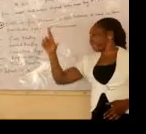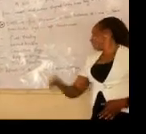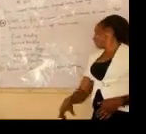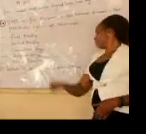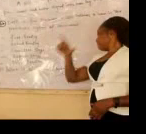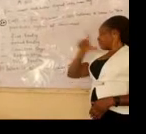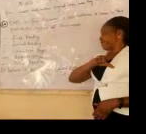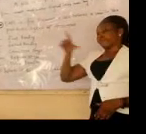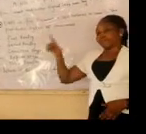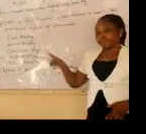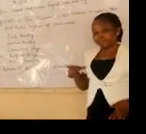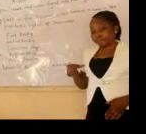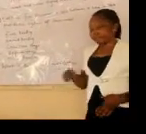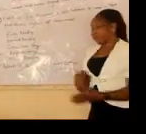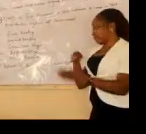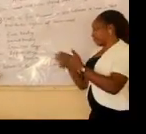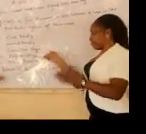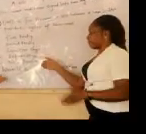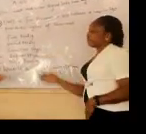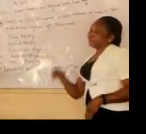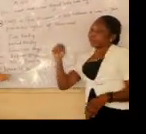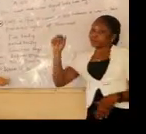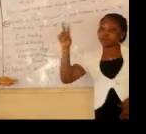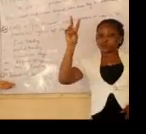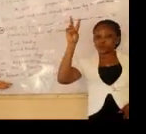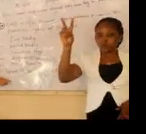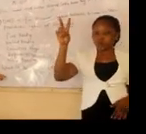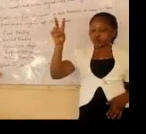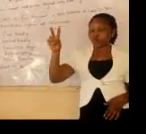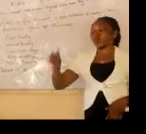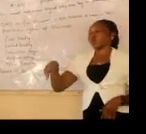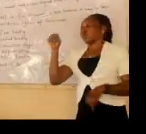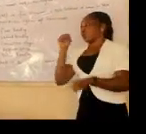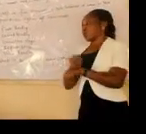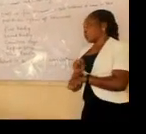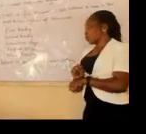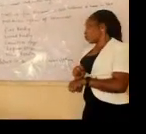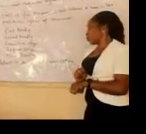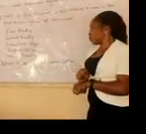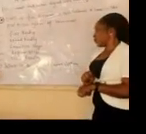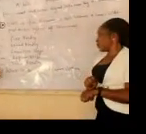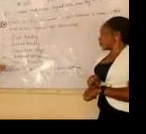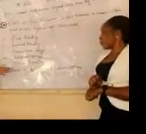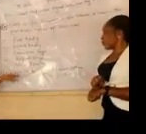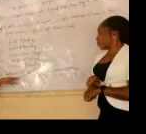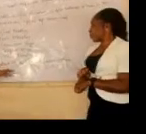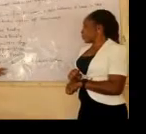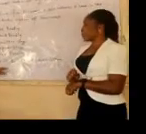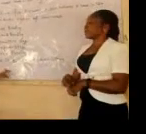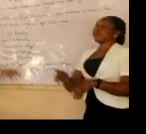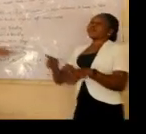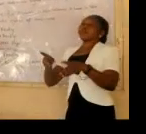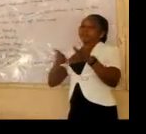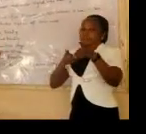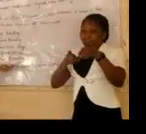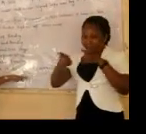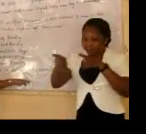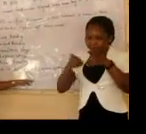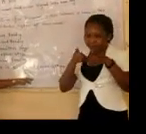SS2 work, and I guess we've done it. I'm not guessing, I know we have done it. So they said you should